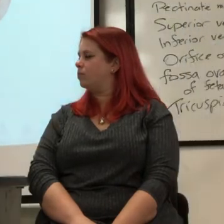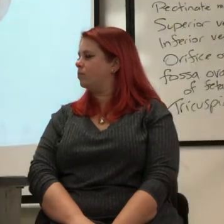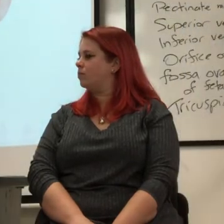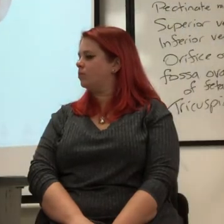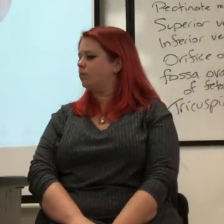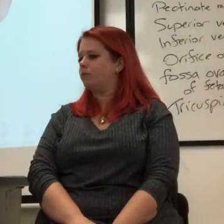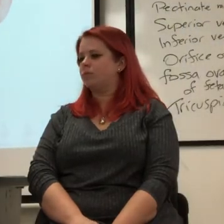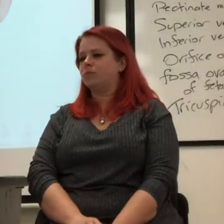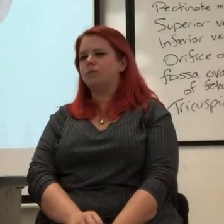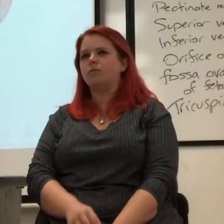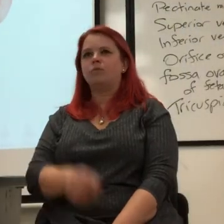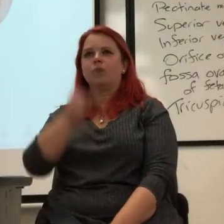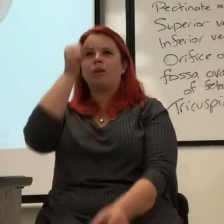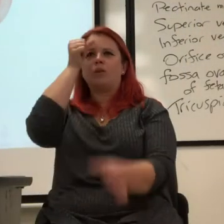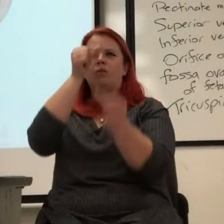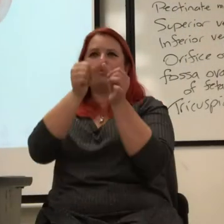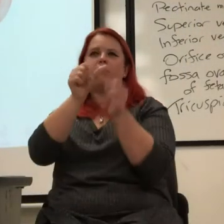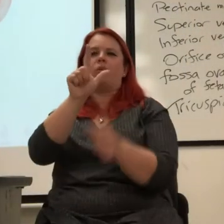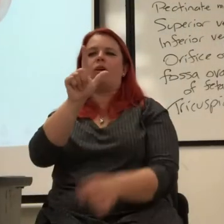Just remember lab rat.